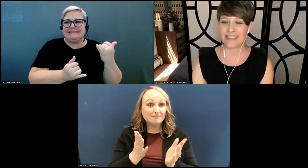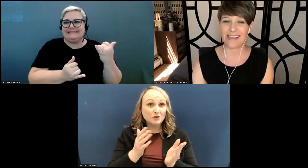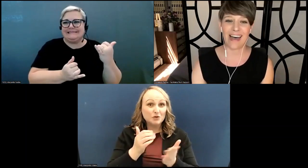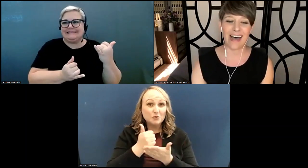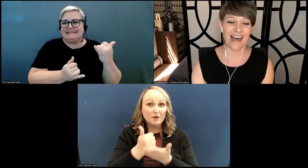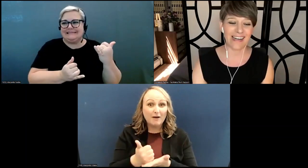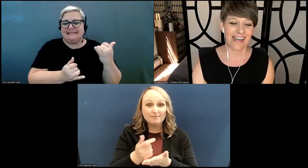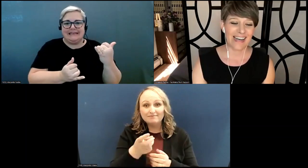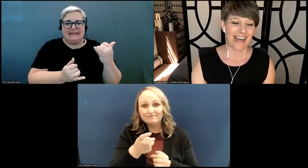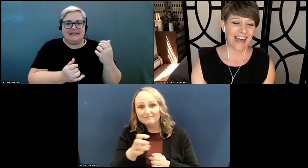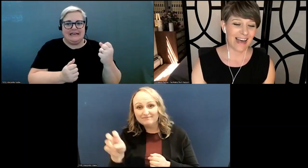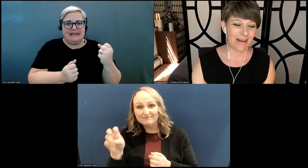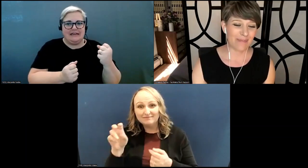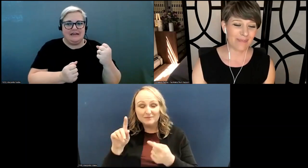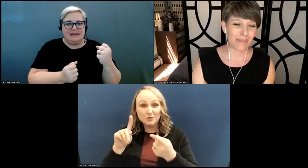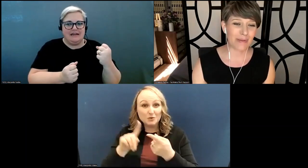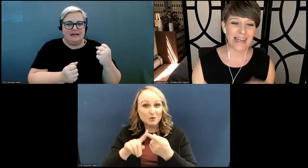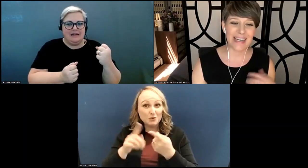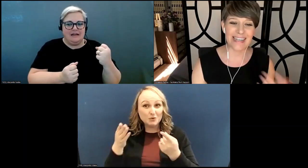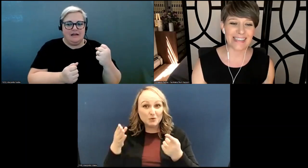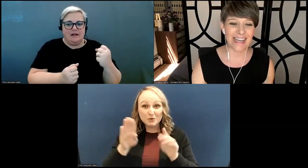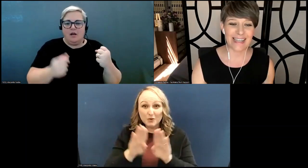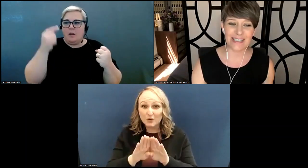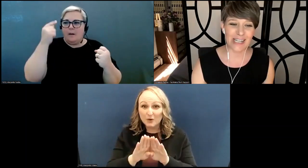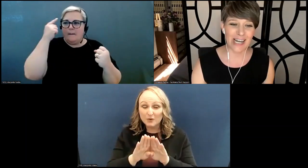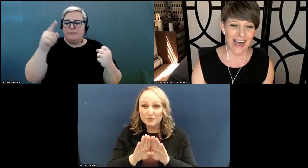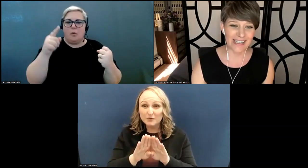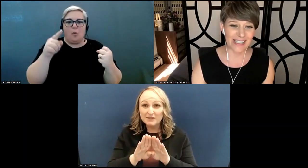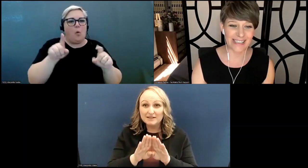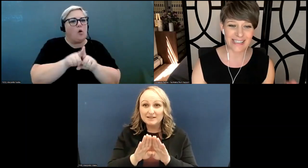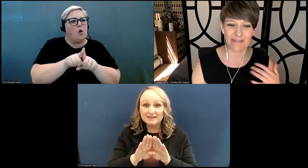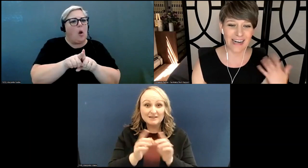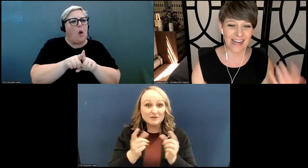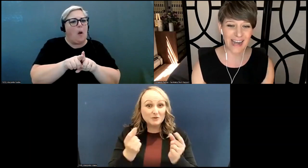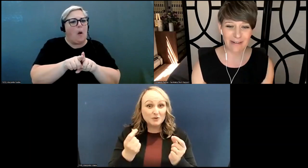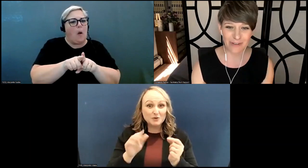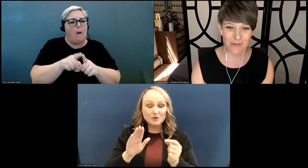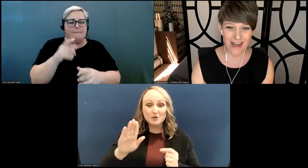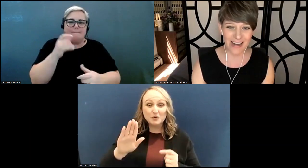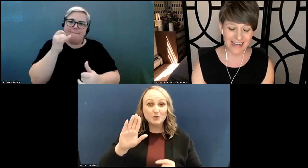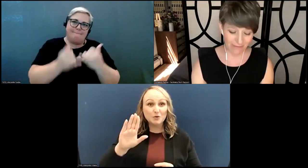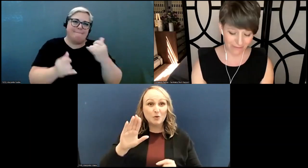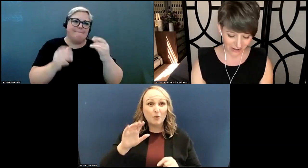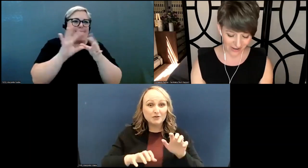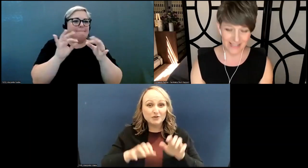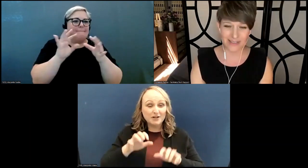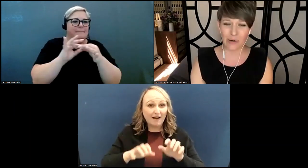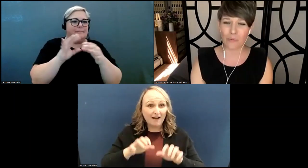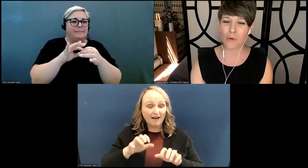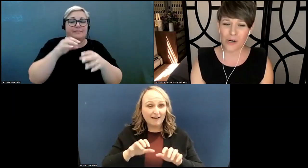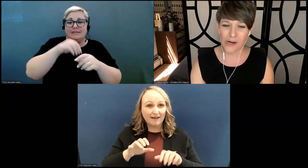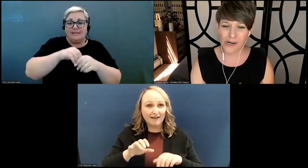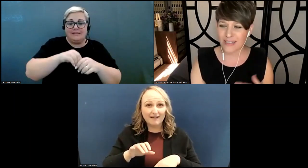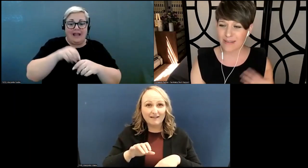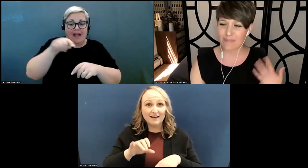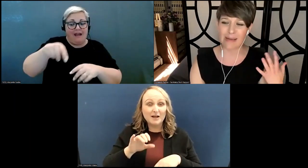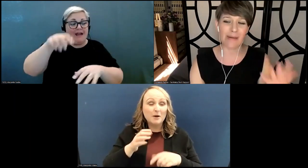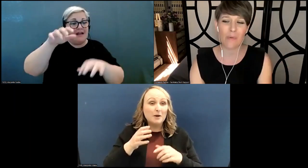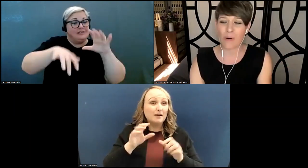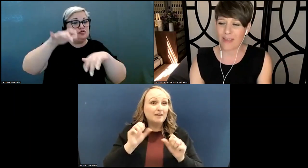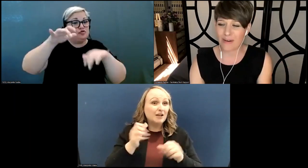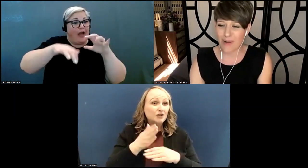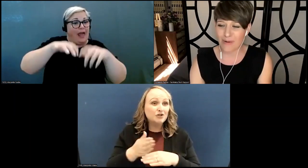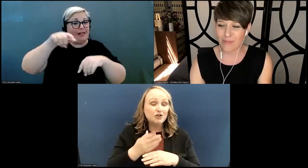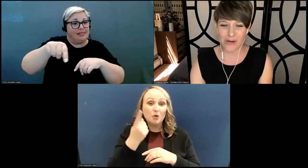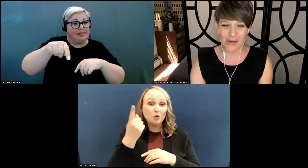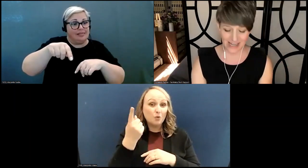shift into that, please, in the chat, just inviting everyone, if there is a word, maybe